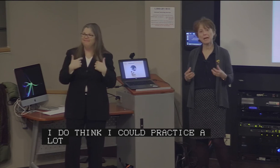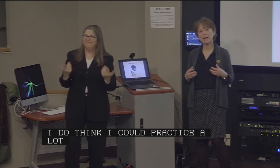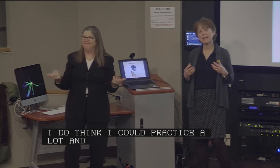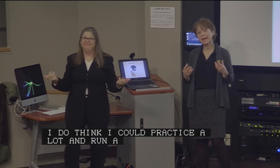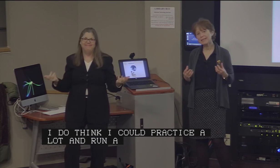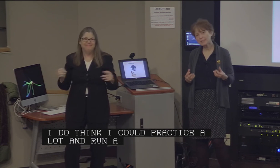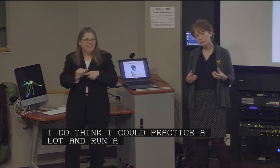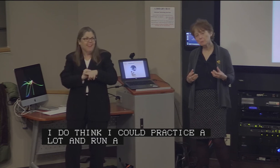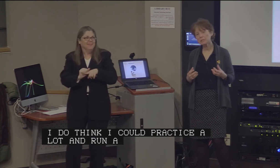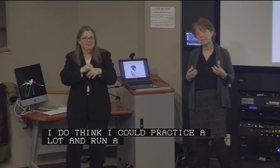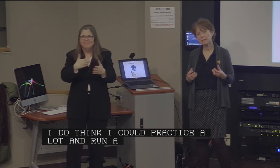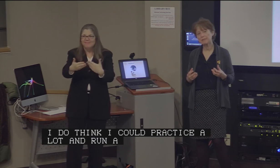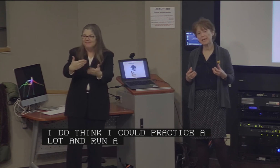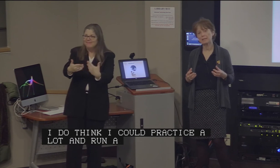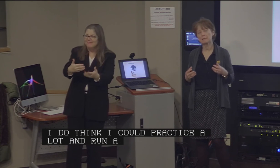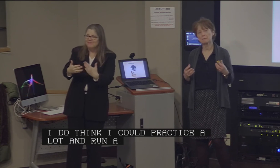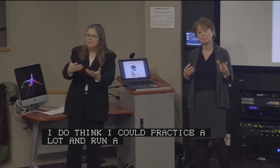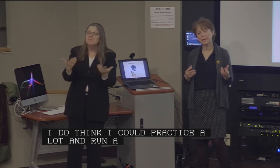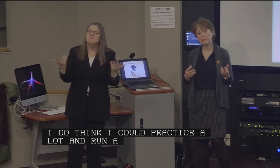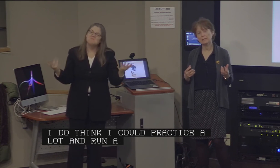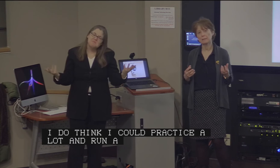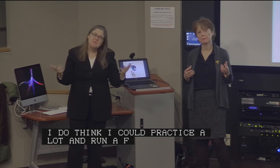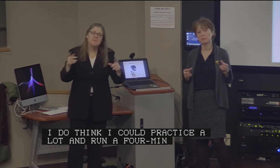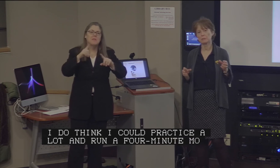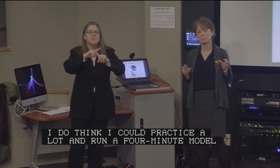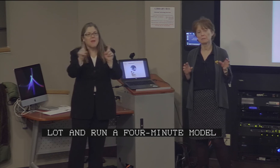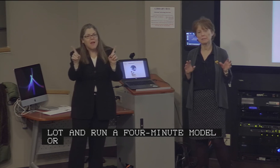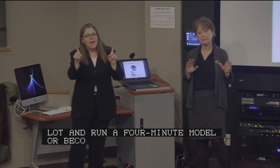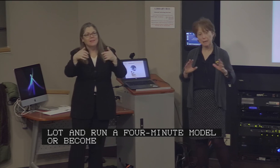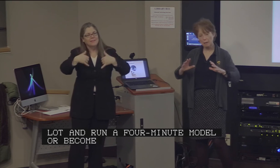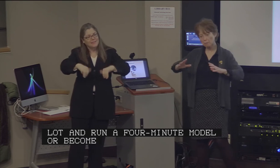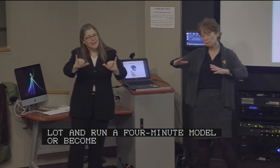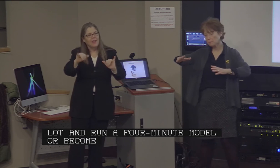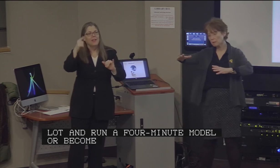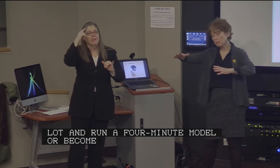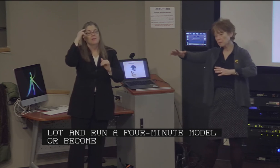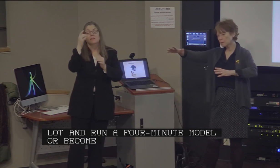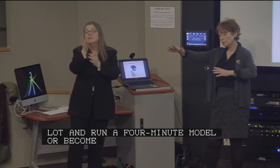But I do believe that relative to